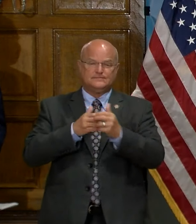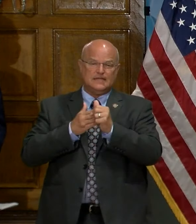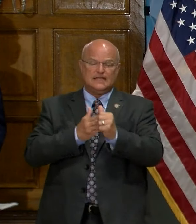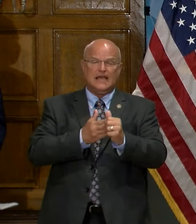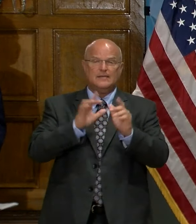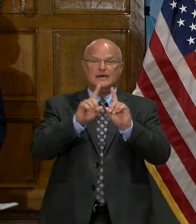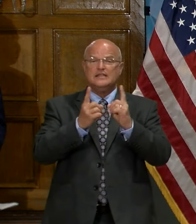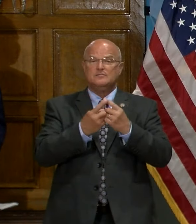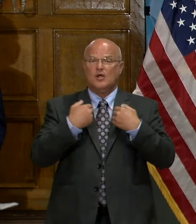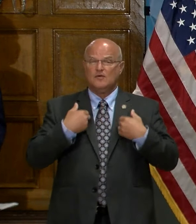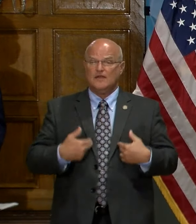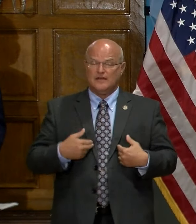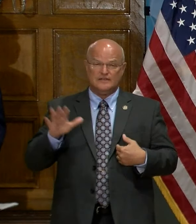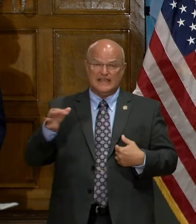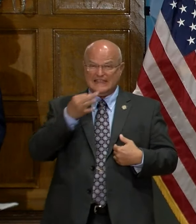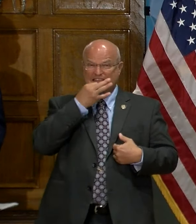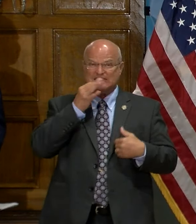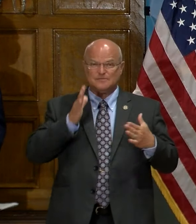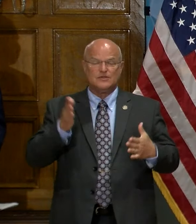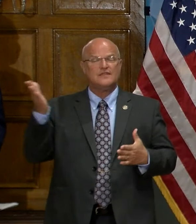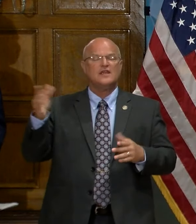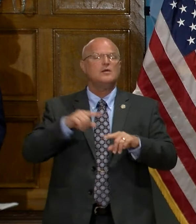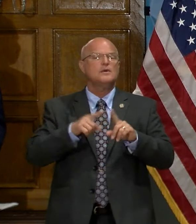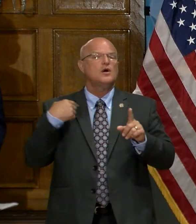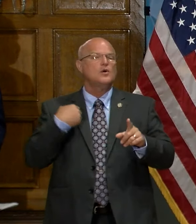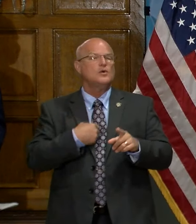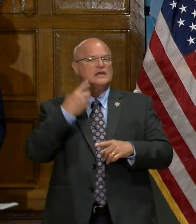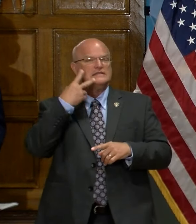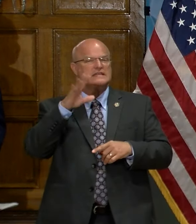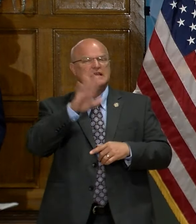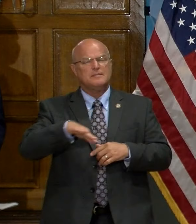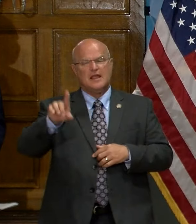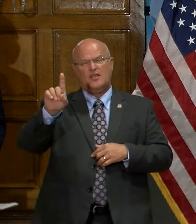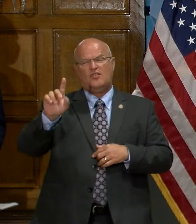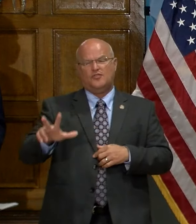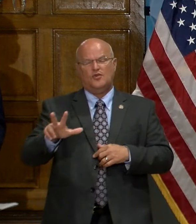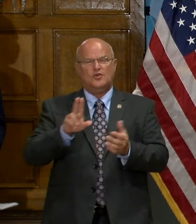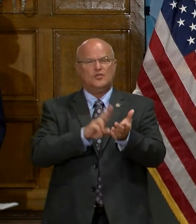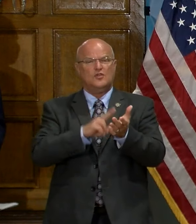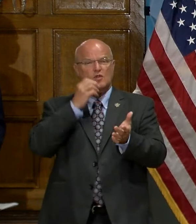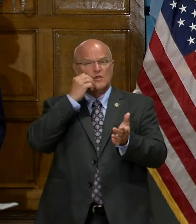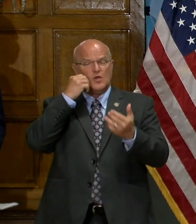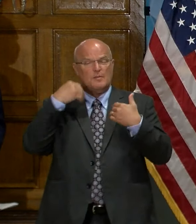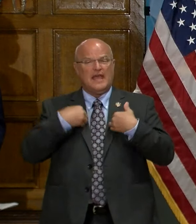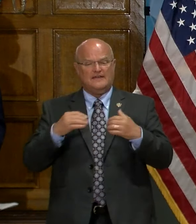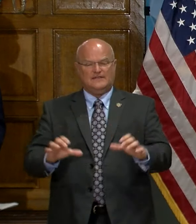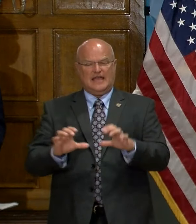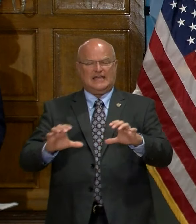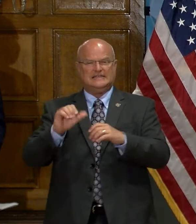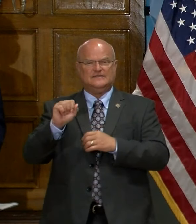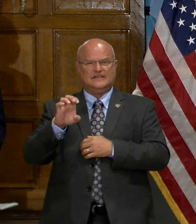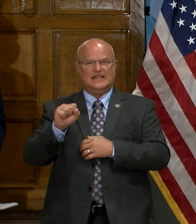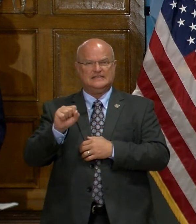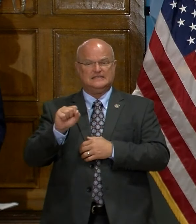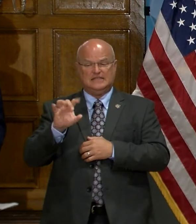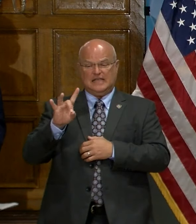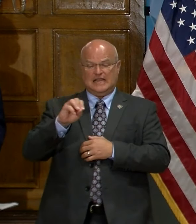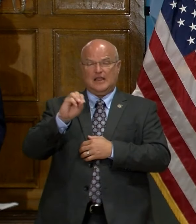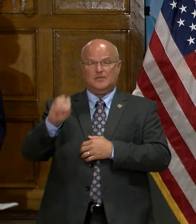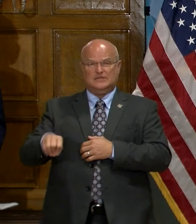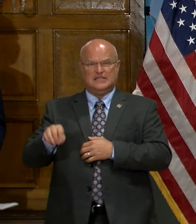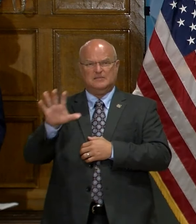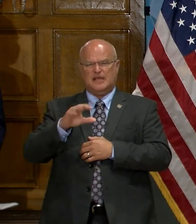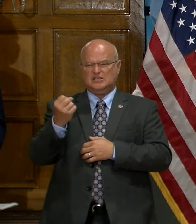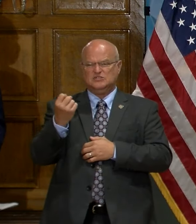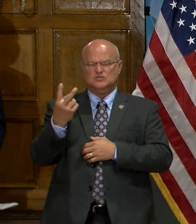by the Department of Health and their experts. But we're seeing that only about a third of nursing homes have active cases. About 80% of those are in